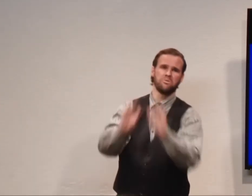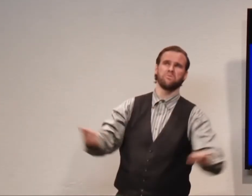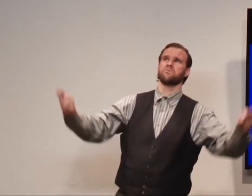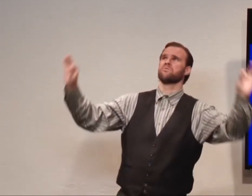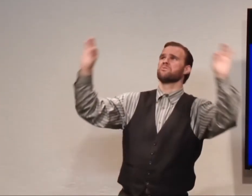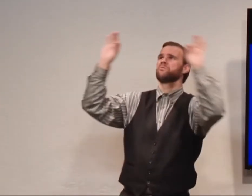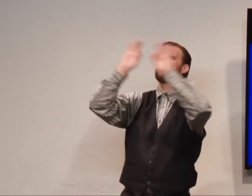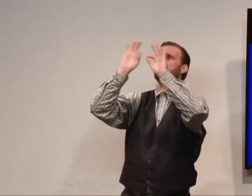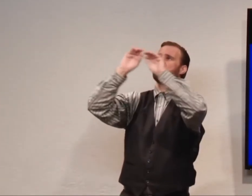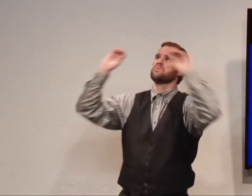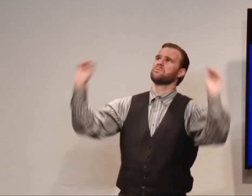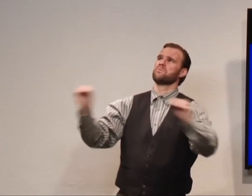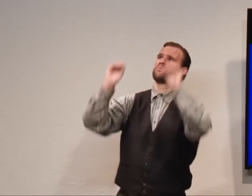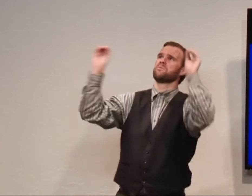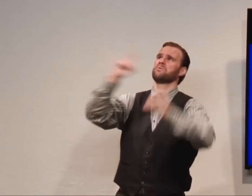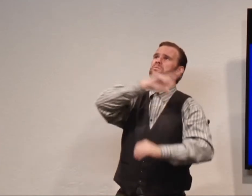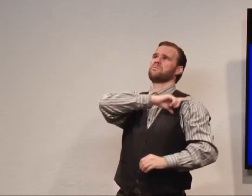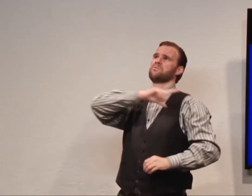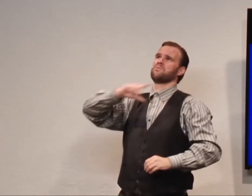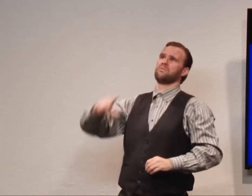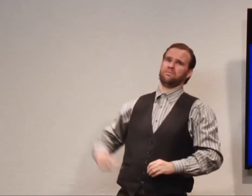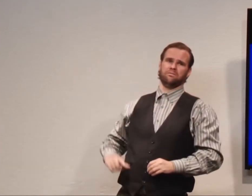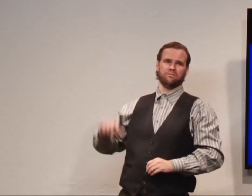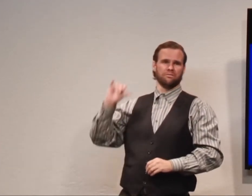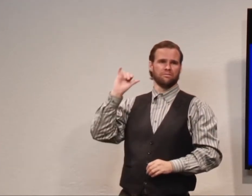Thou art worthy, O Lord.